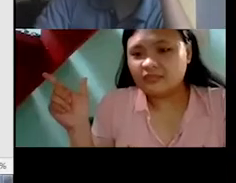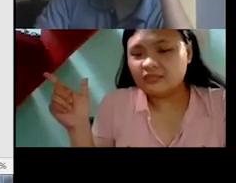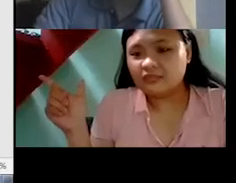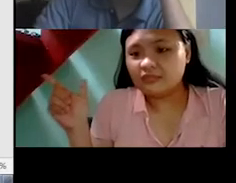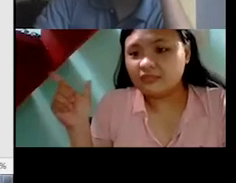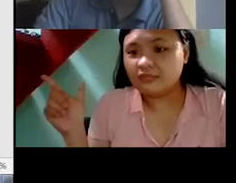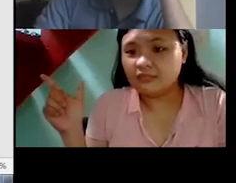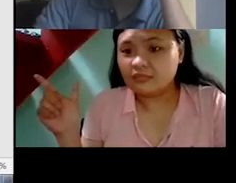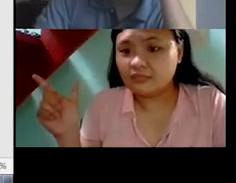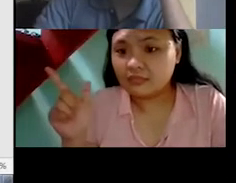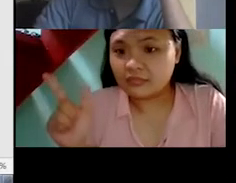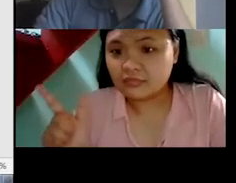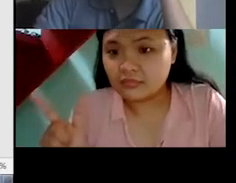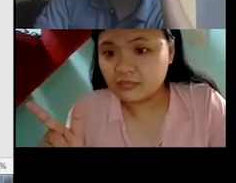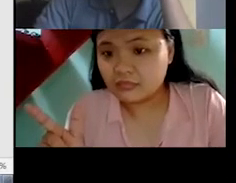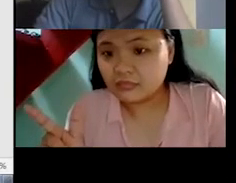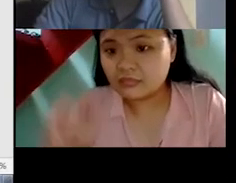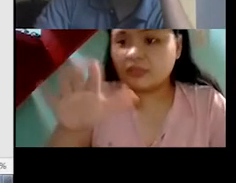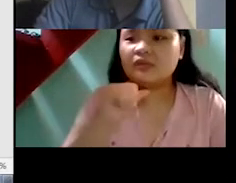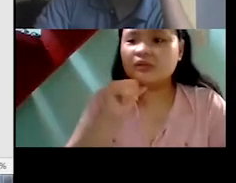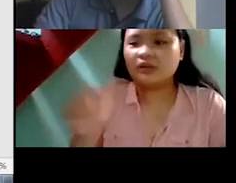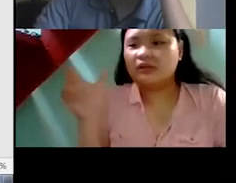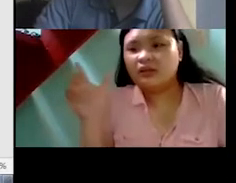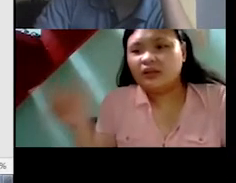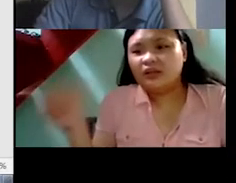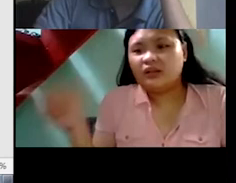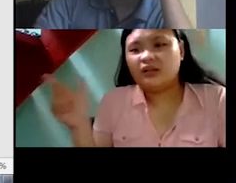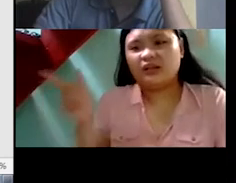20 handshake. Or yeah.